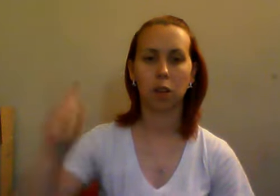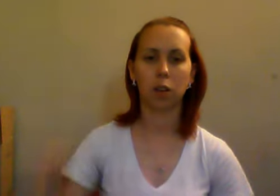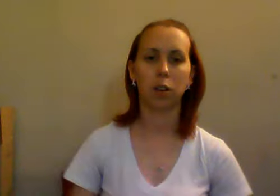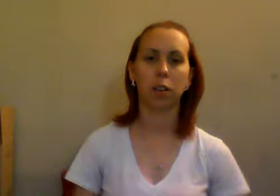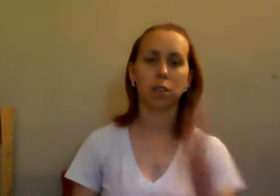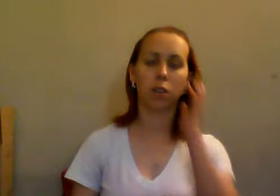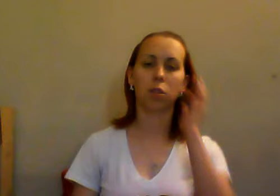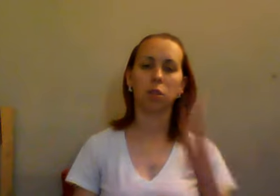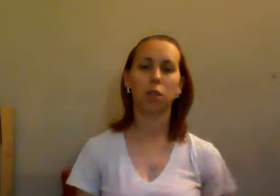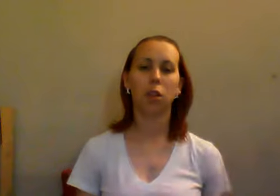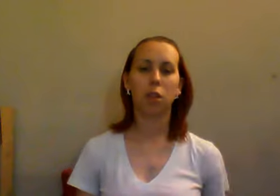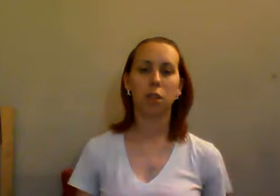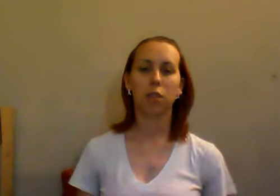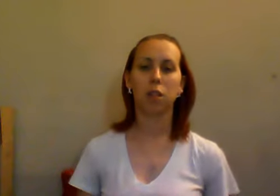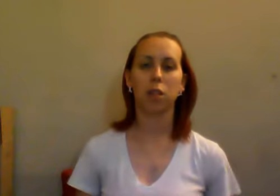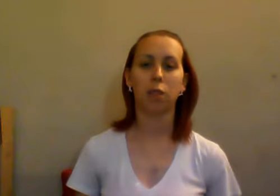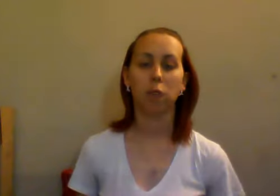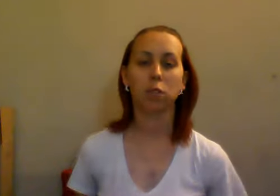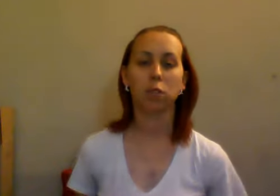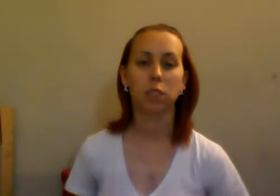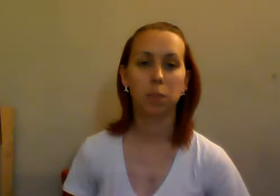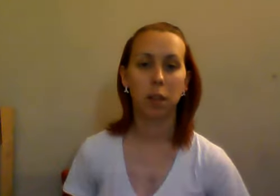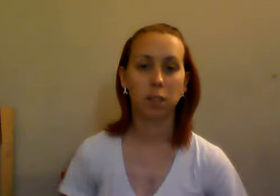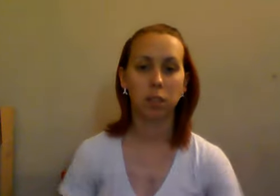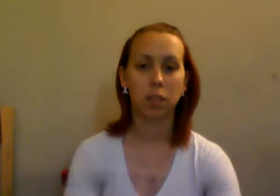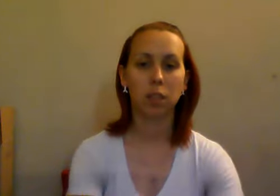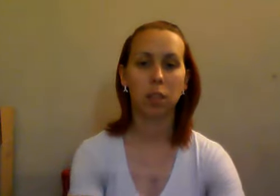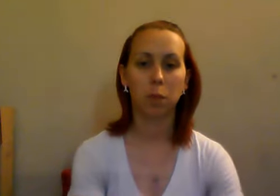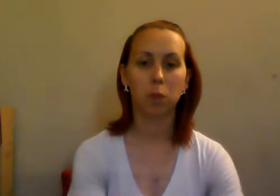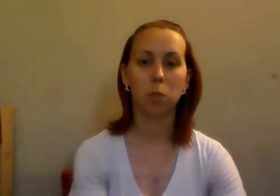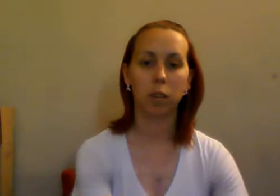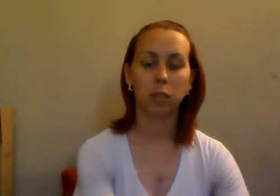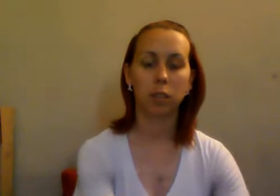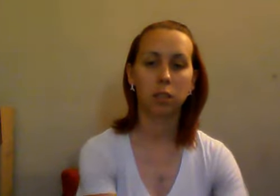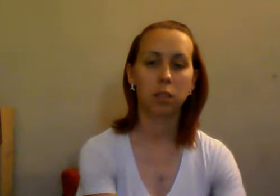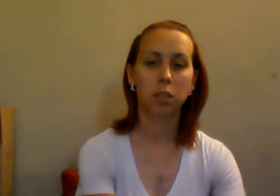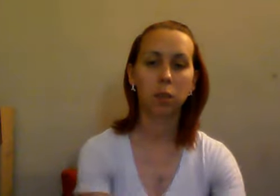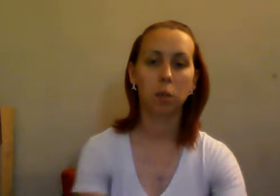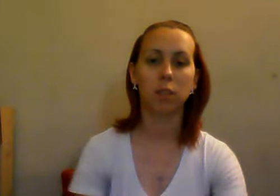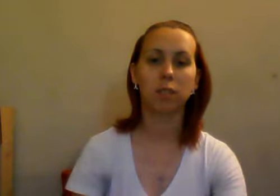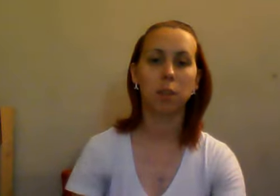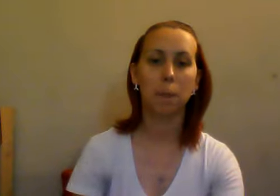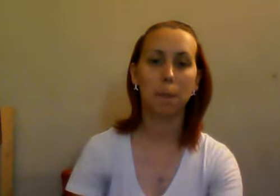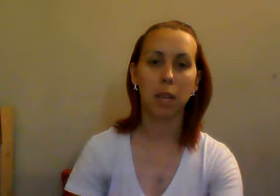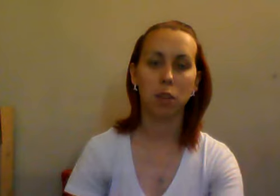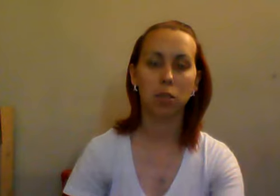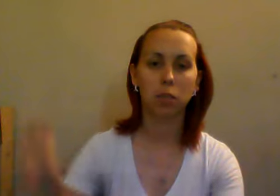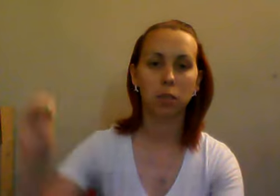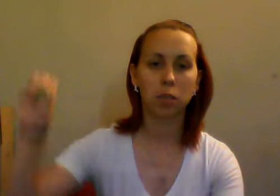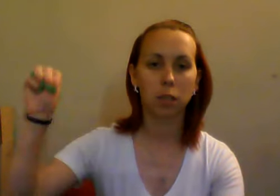Alright, so the 5 words that I spelled. Number 1 was meal,